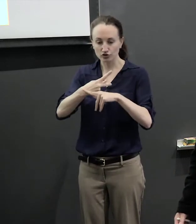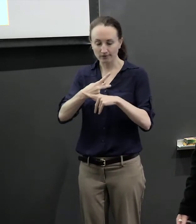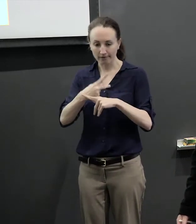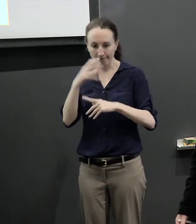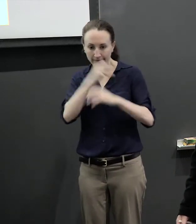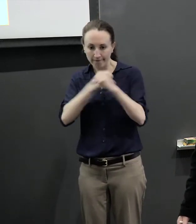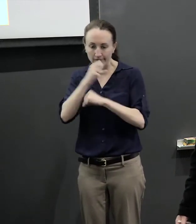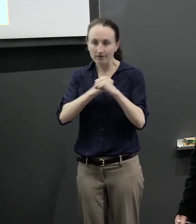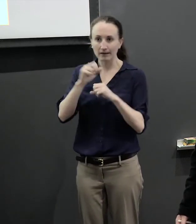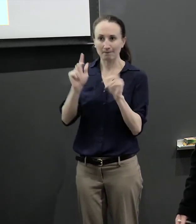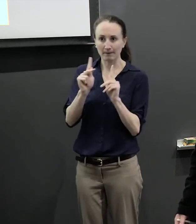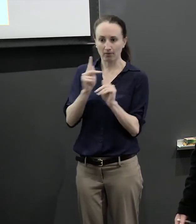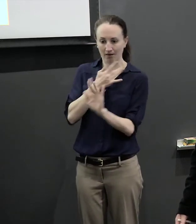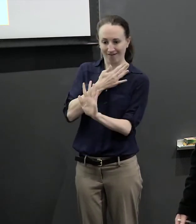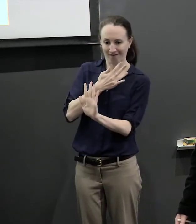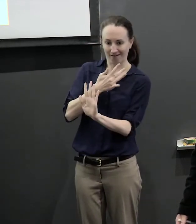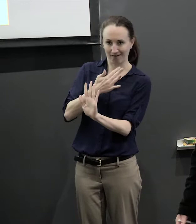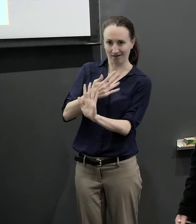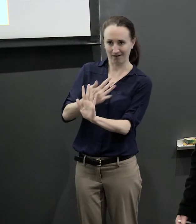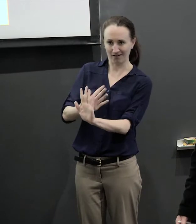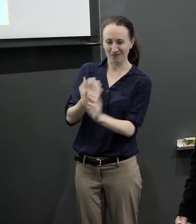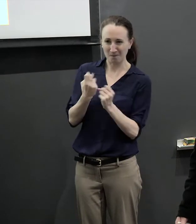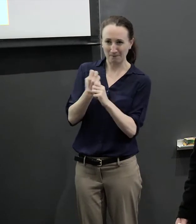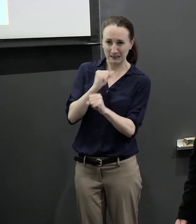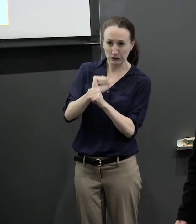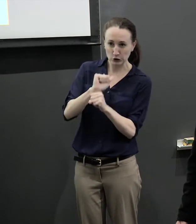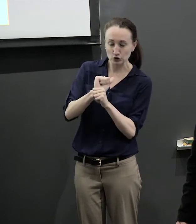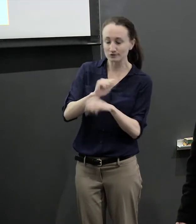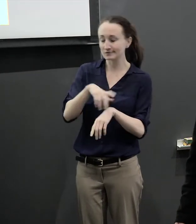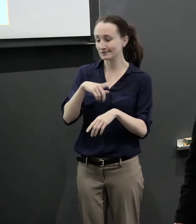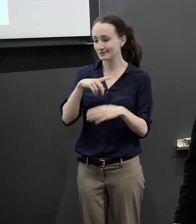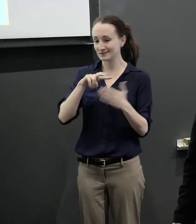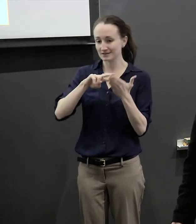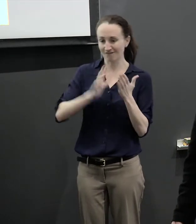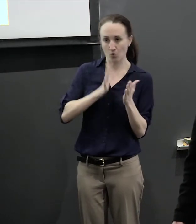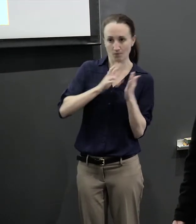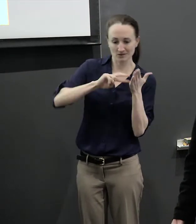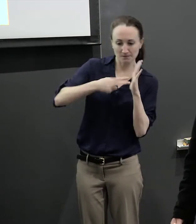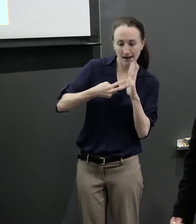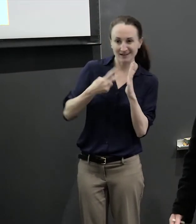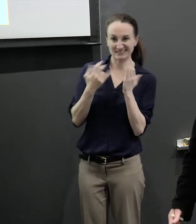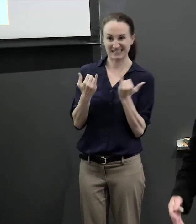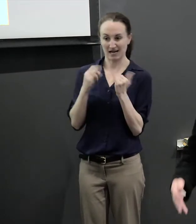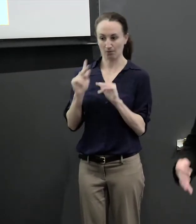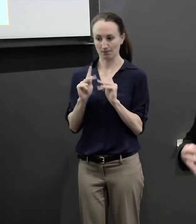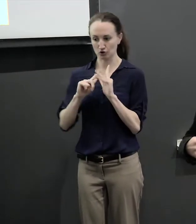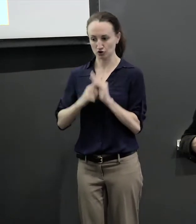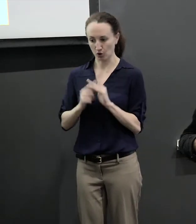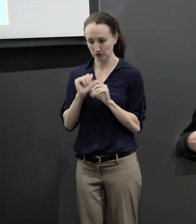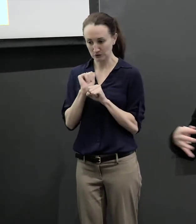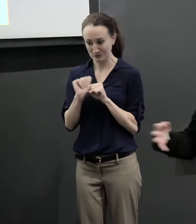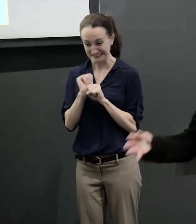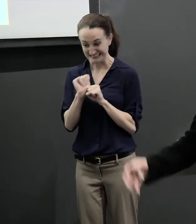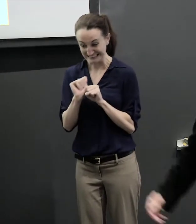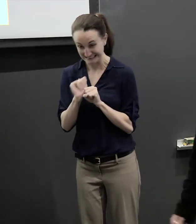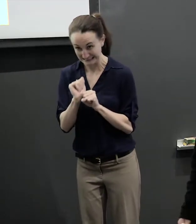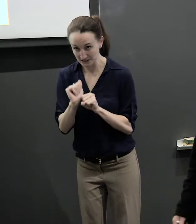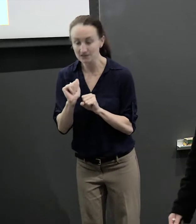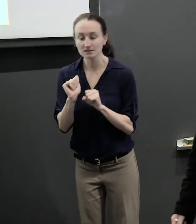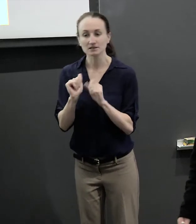worked on for years and years in formal semantics, and that people are only beginning to work on when it comes